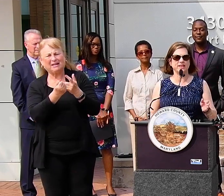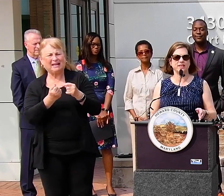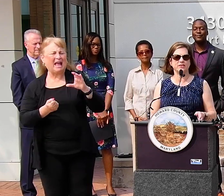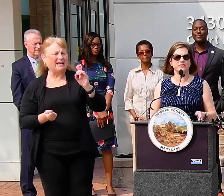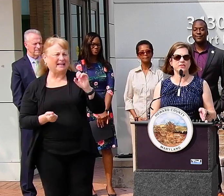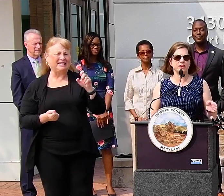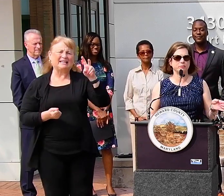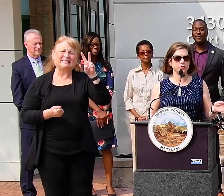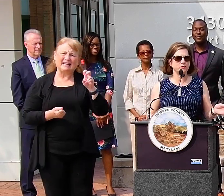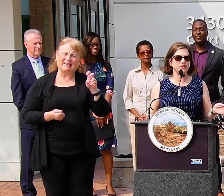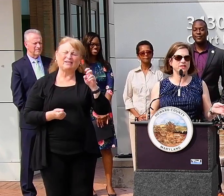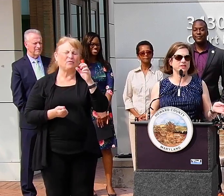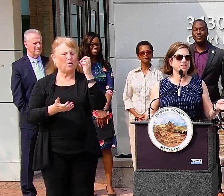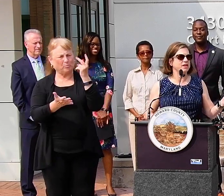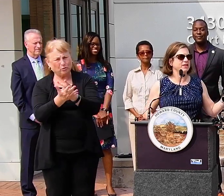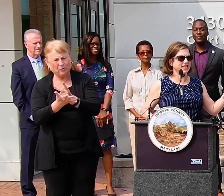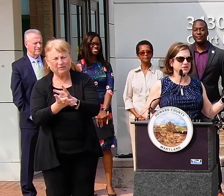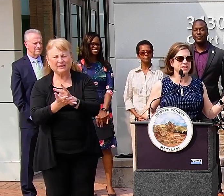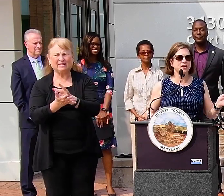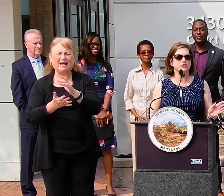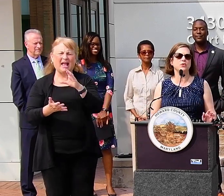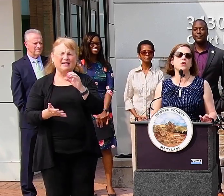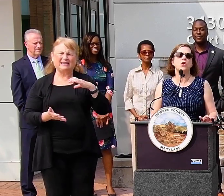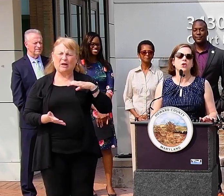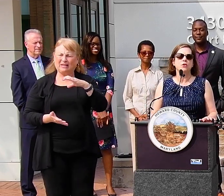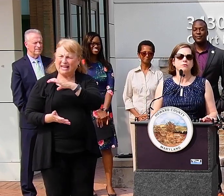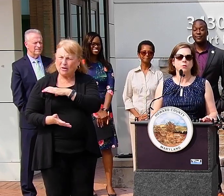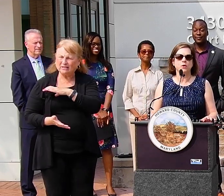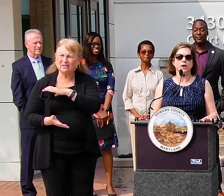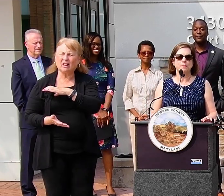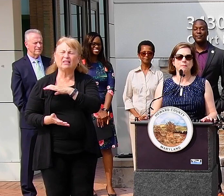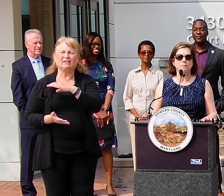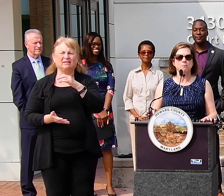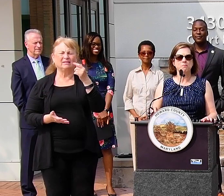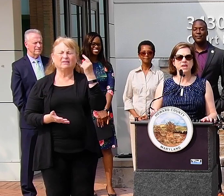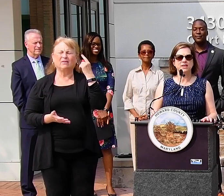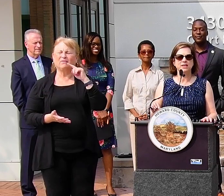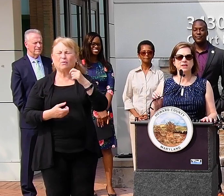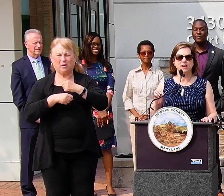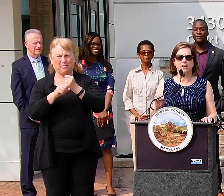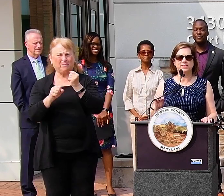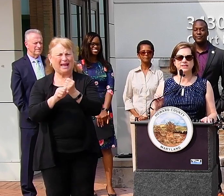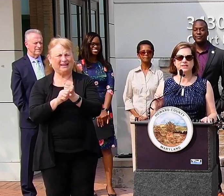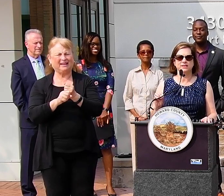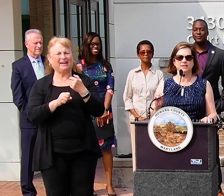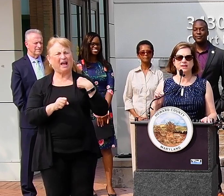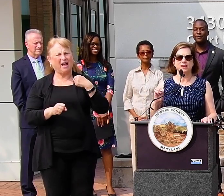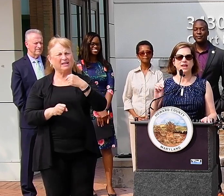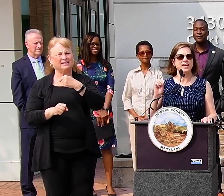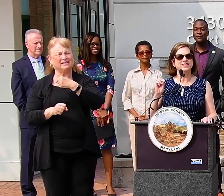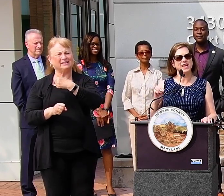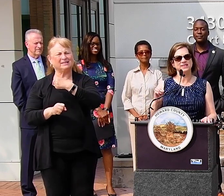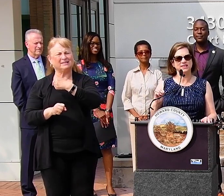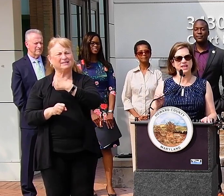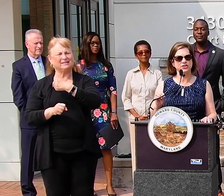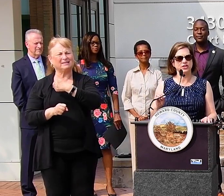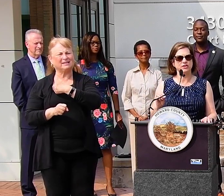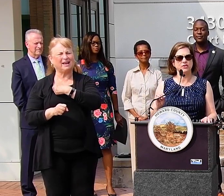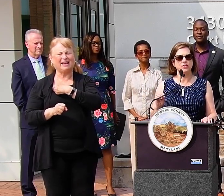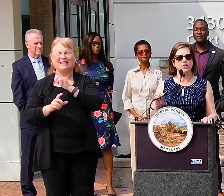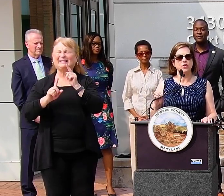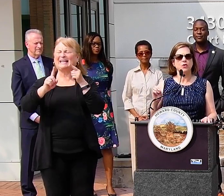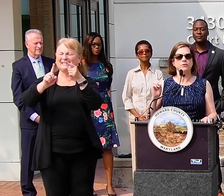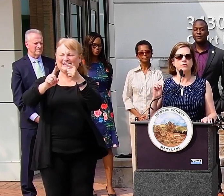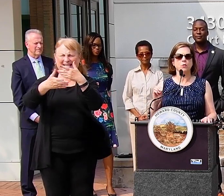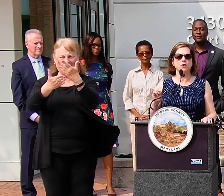county executive, that approved it, the county council, for making us a